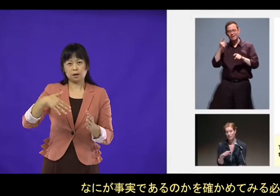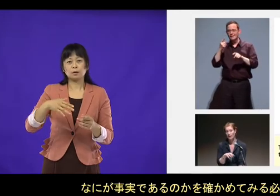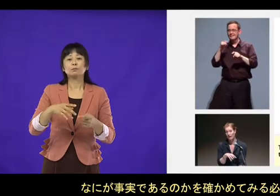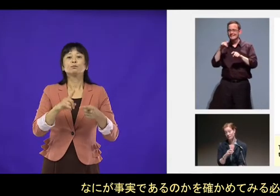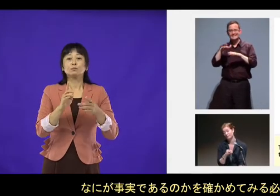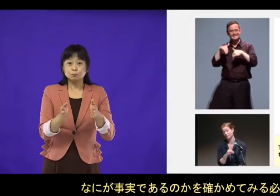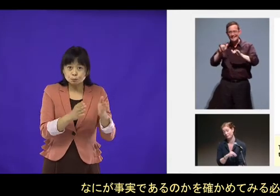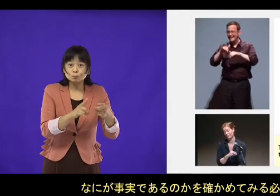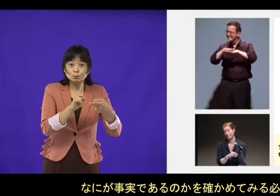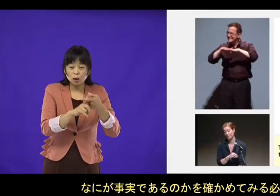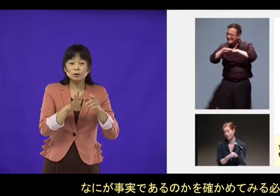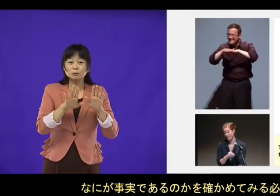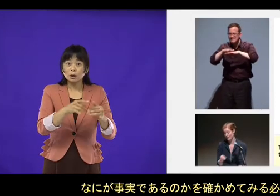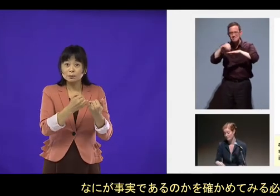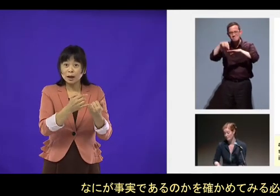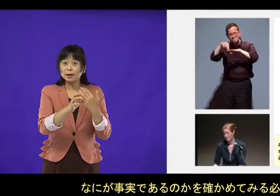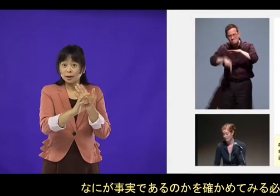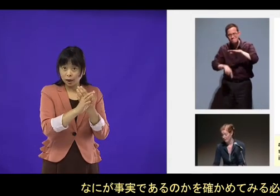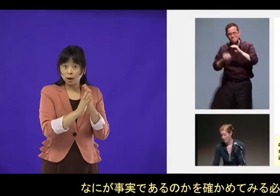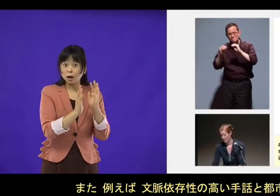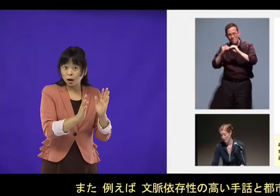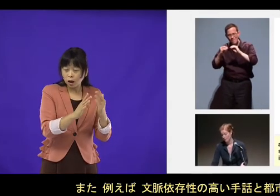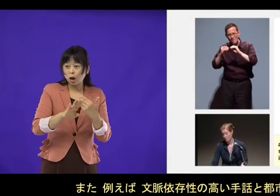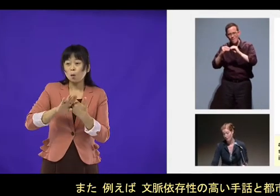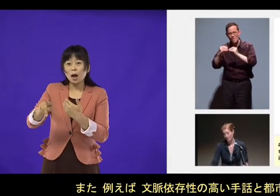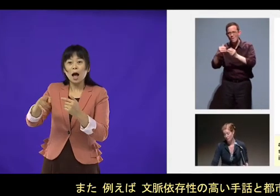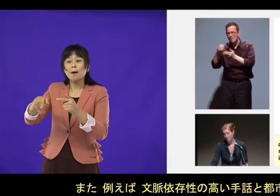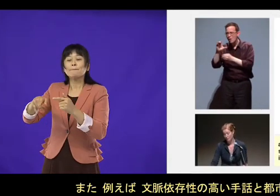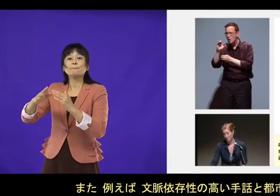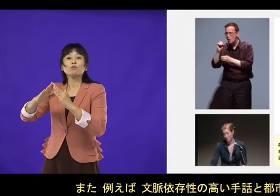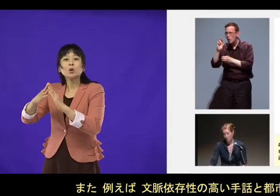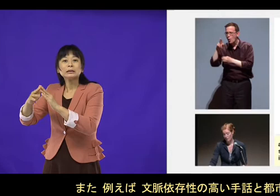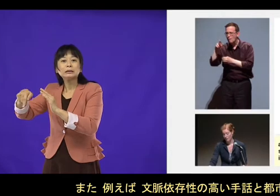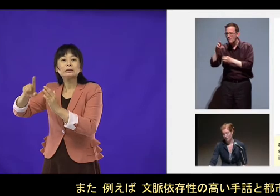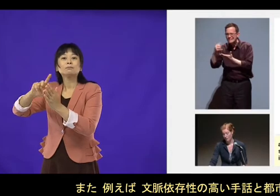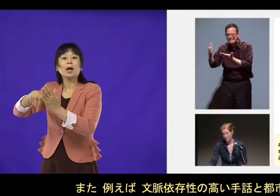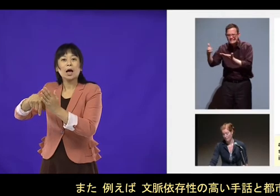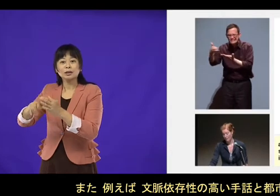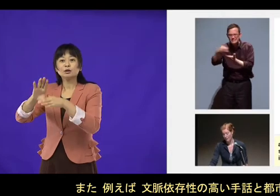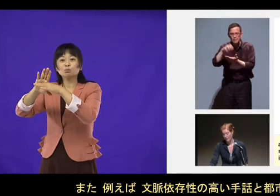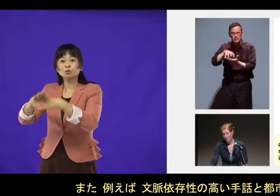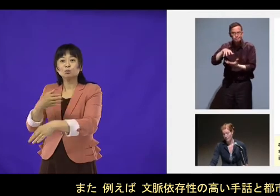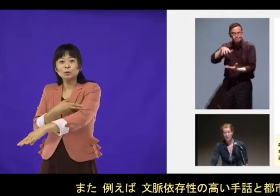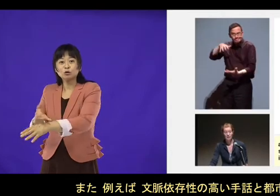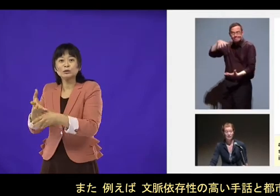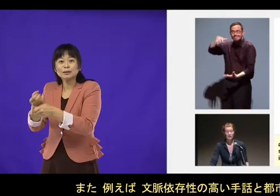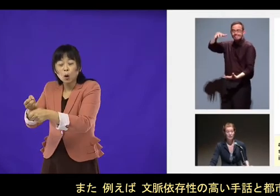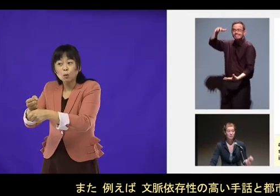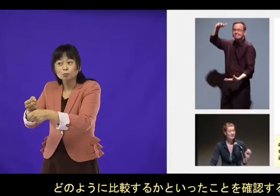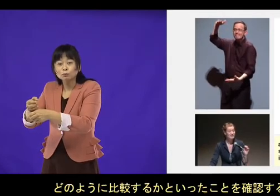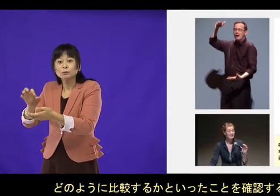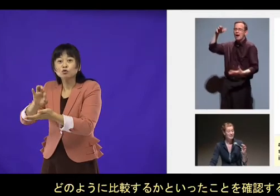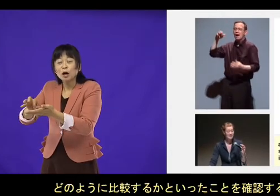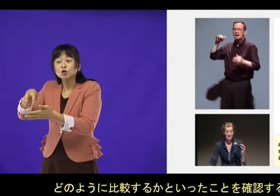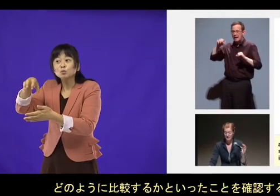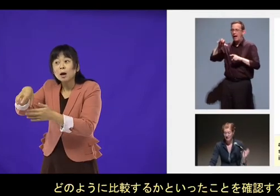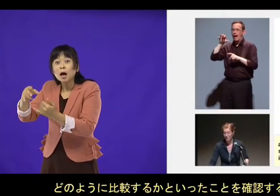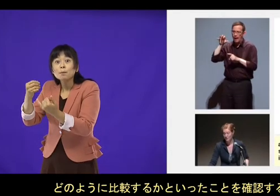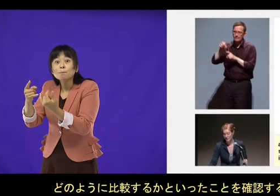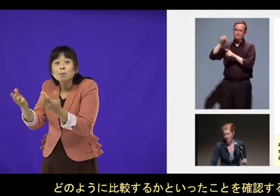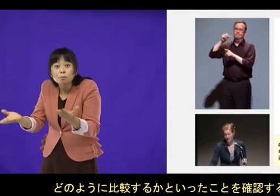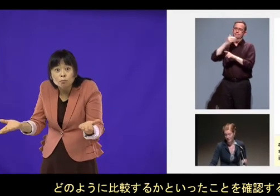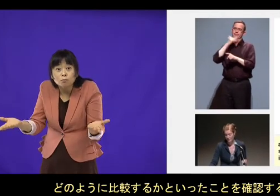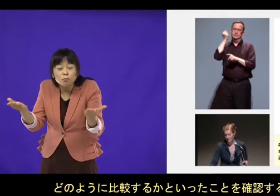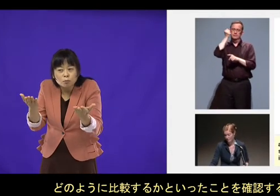establish what are the real facts and how this compares to very